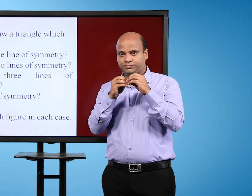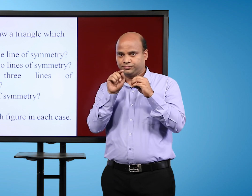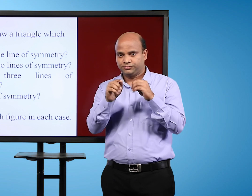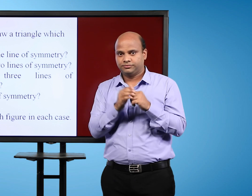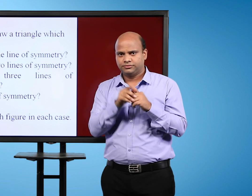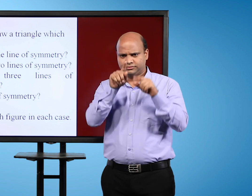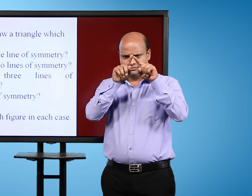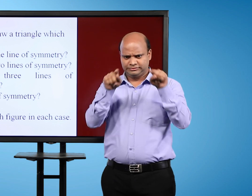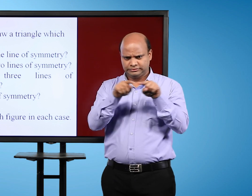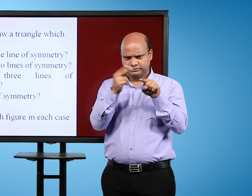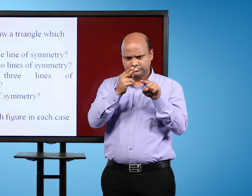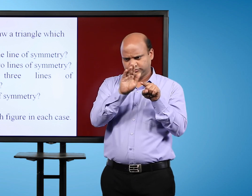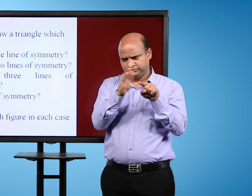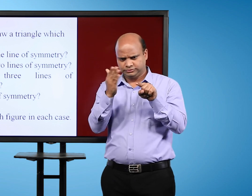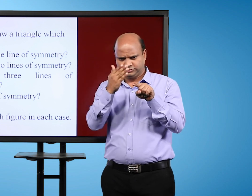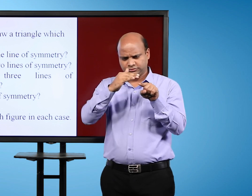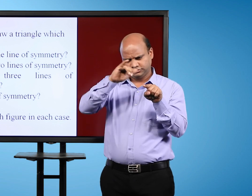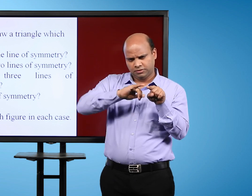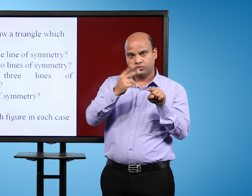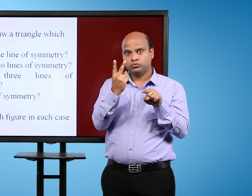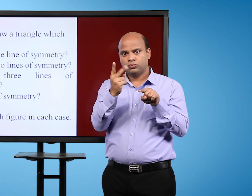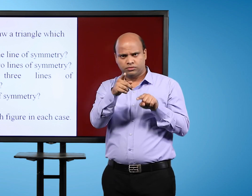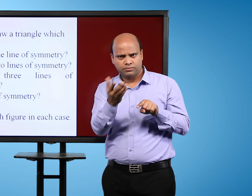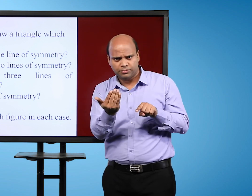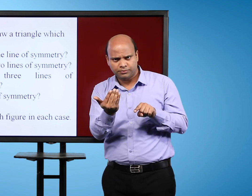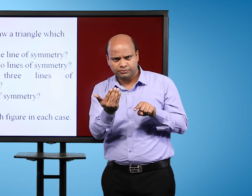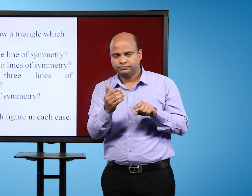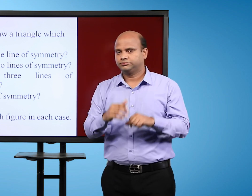B. Exactly 2 lines of symmetry,